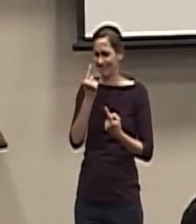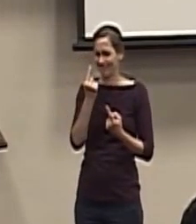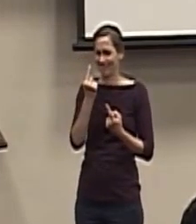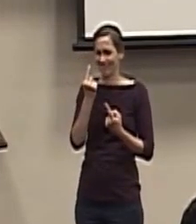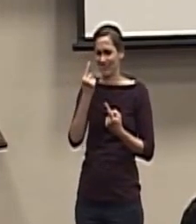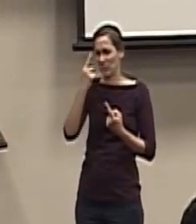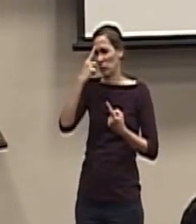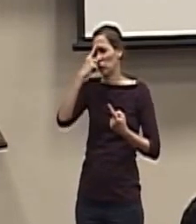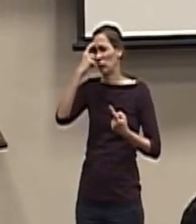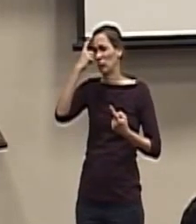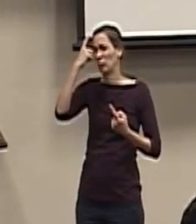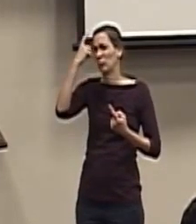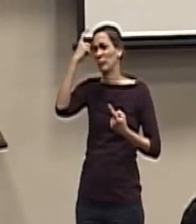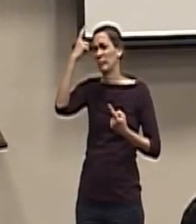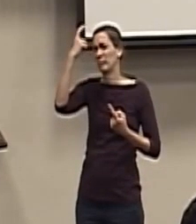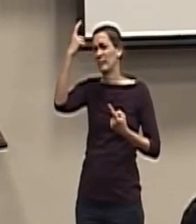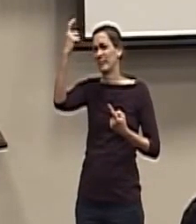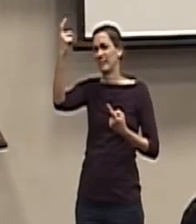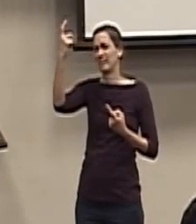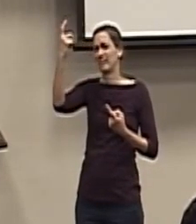dreamed of,